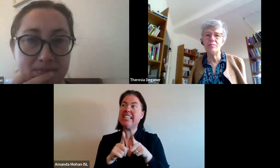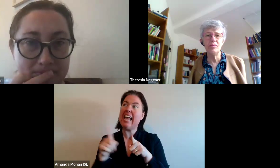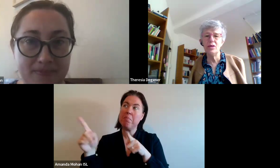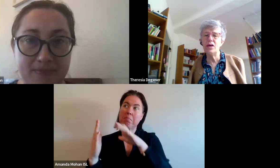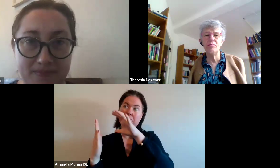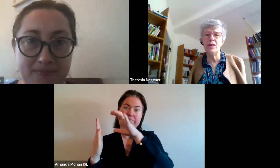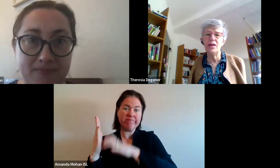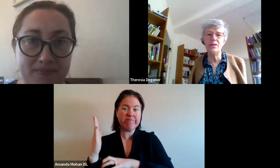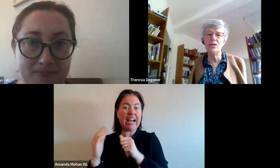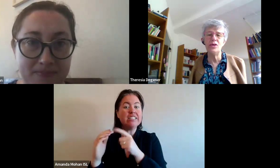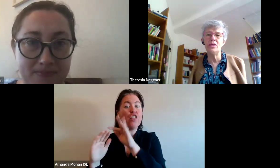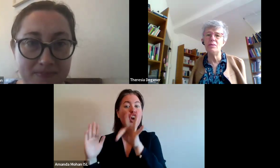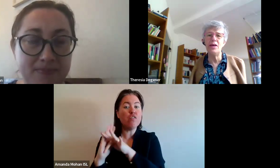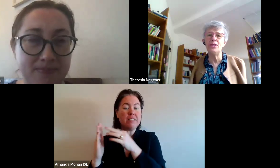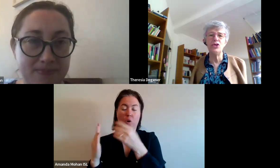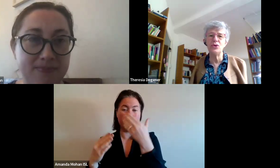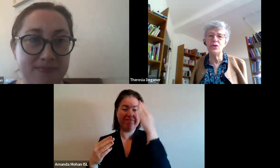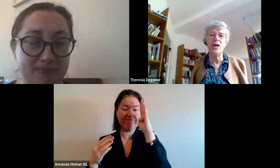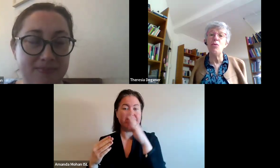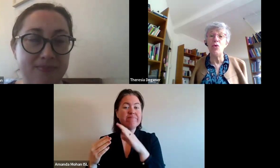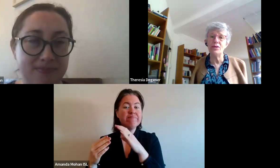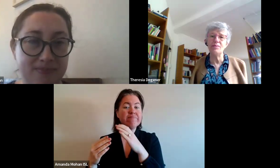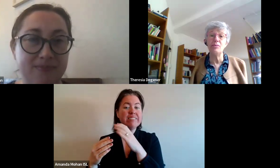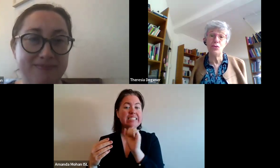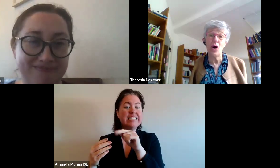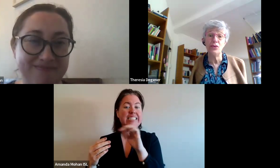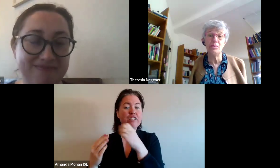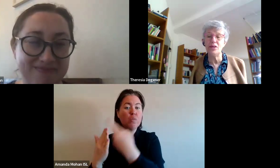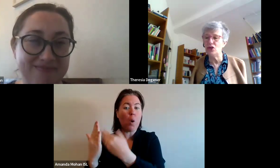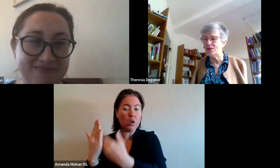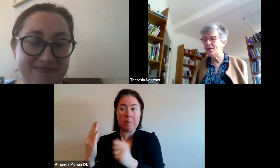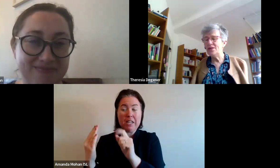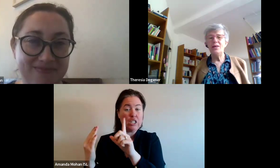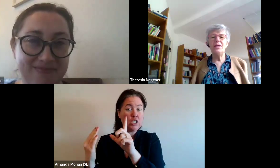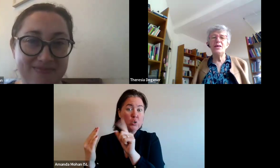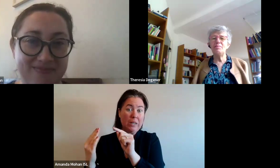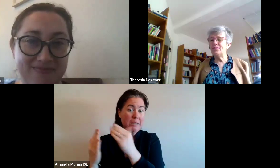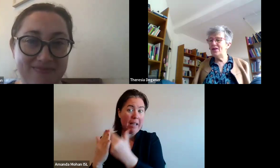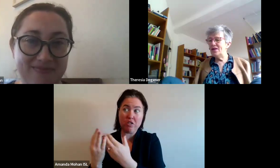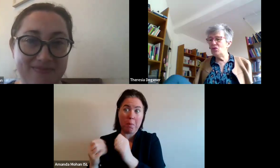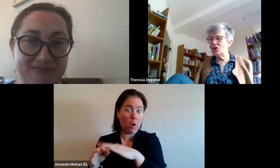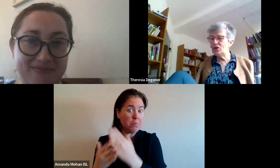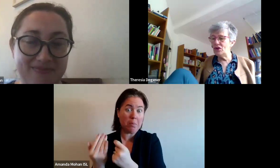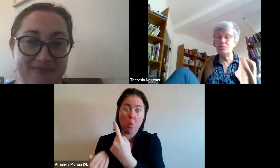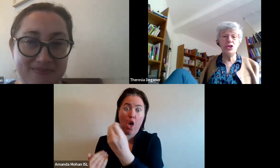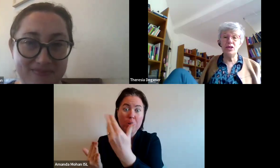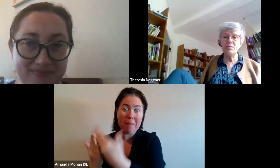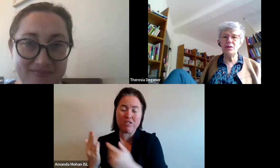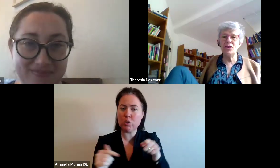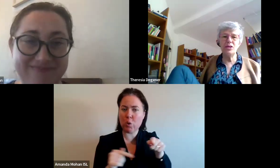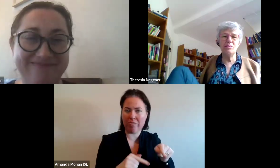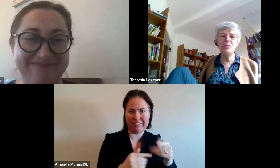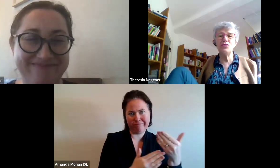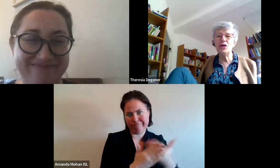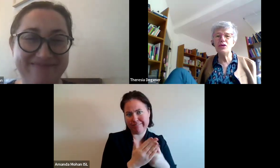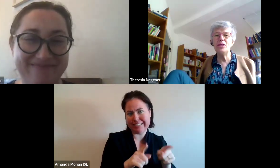is at least 20 pages and more, sometimes 400 pages. which is not appreciated